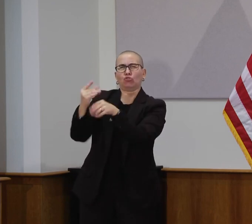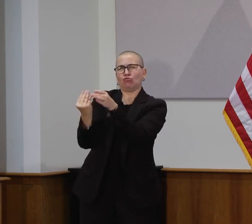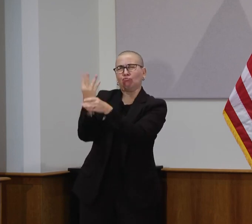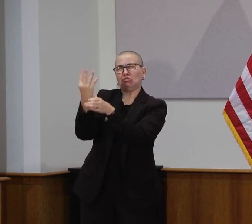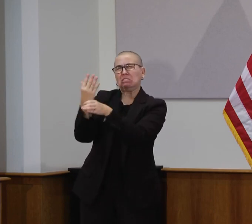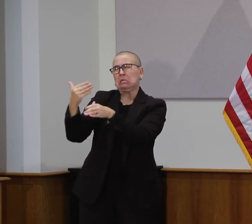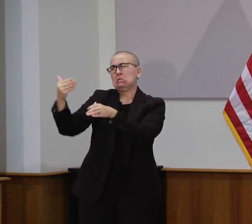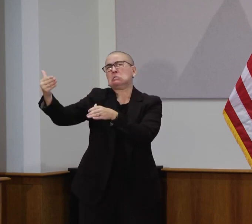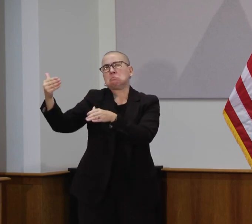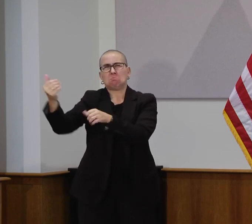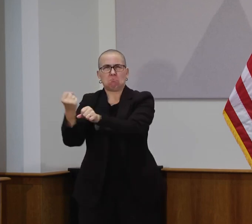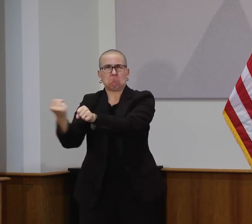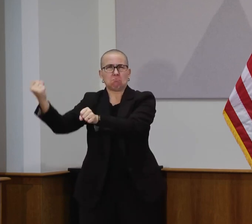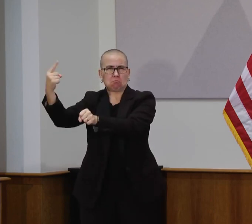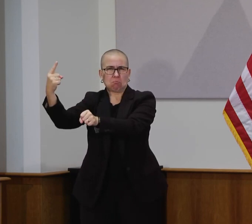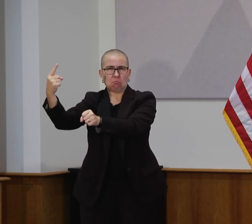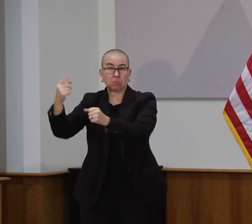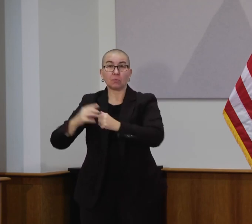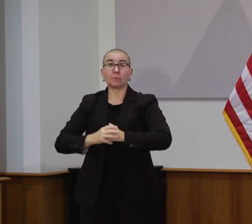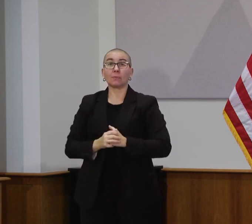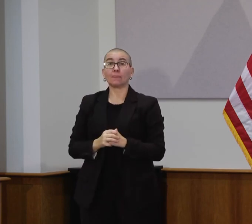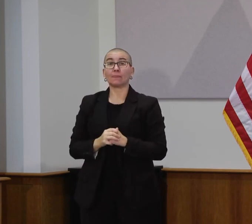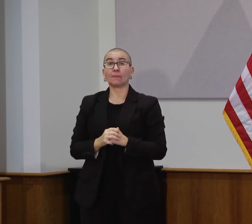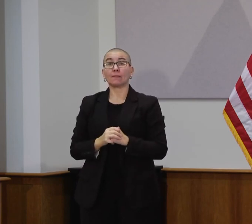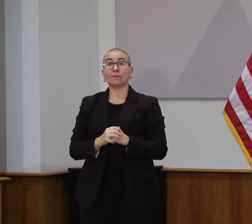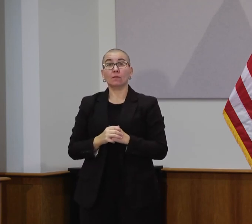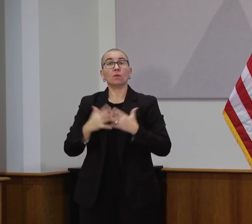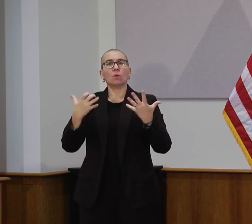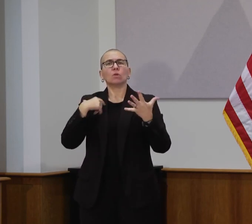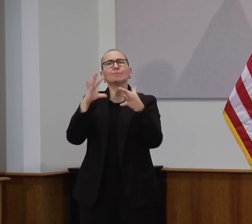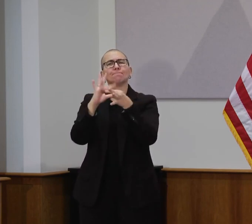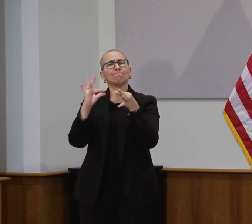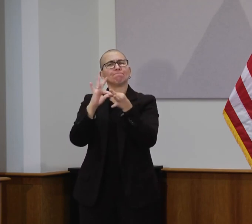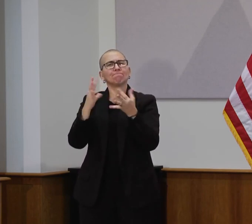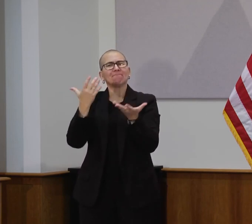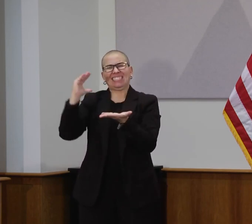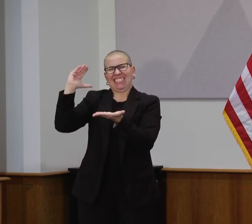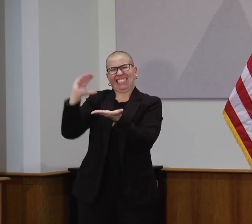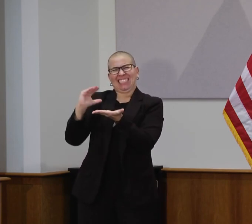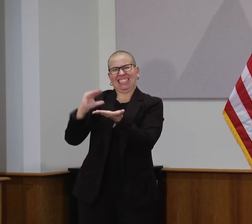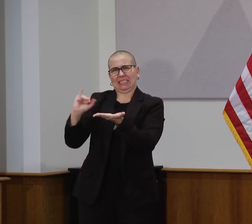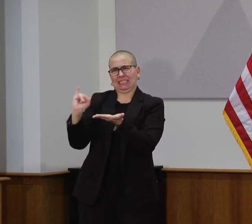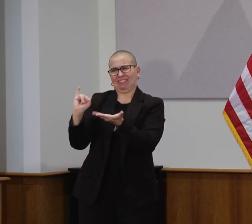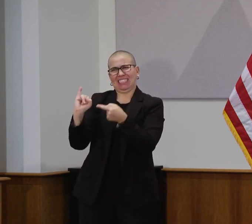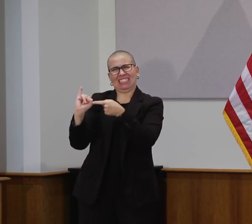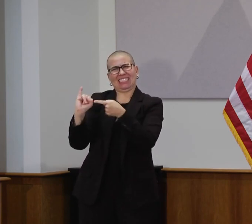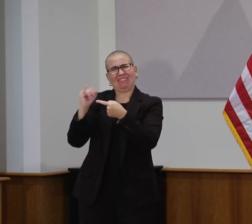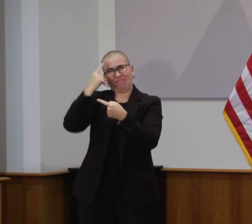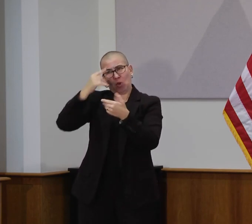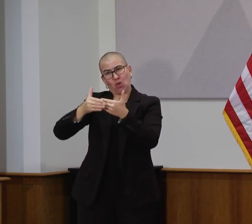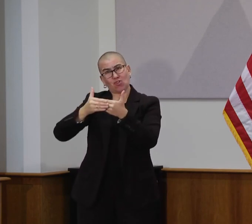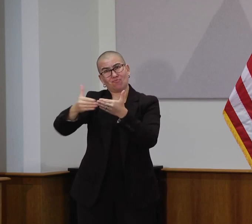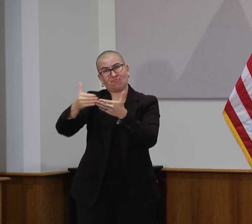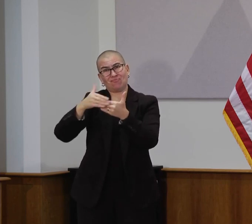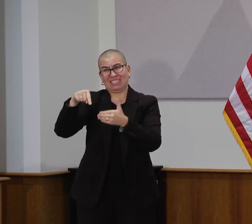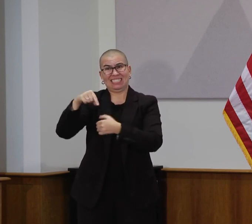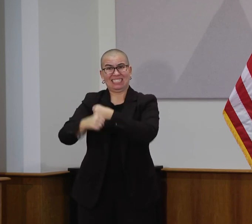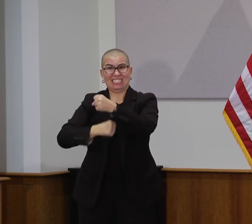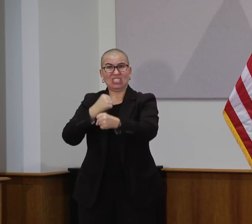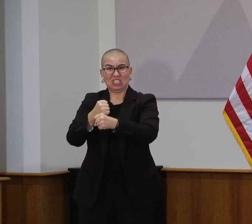been talking about ways that we can reduce the infection rates. And I have to tell you, from the beginning of this in